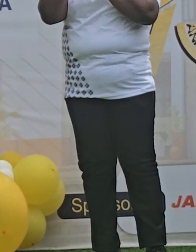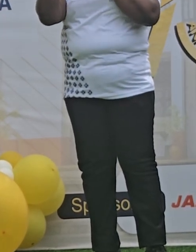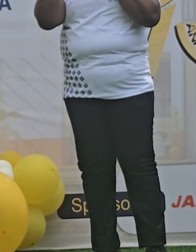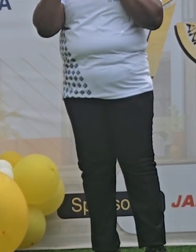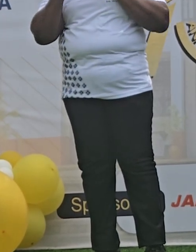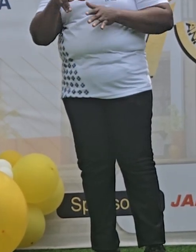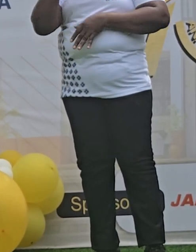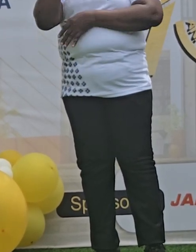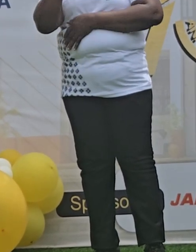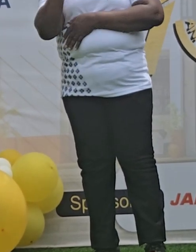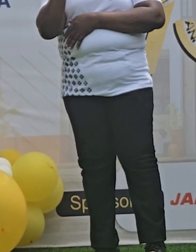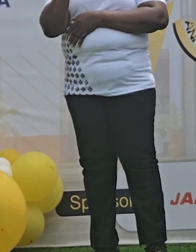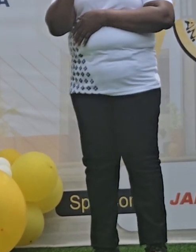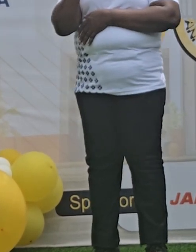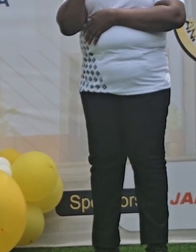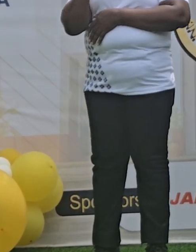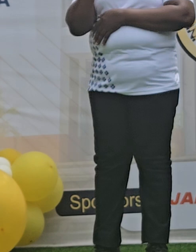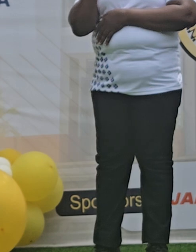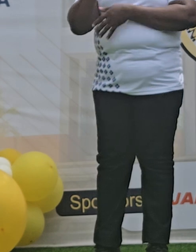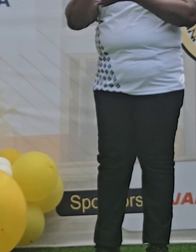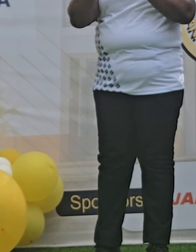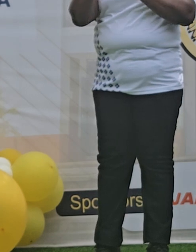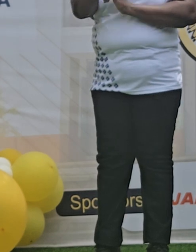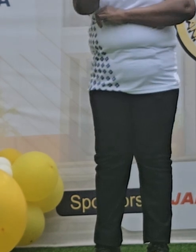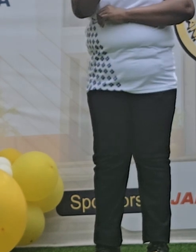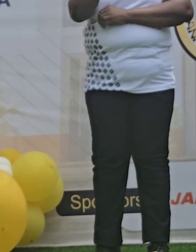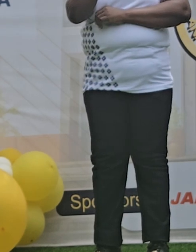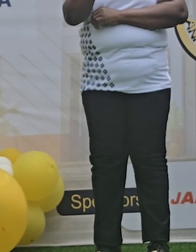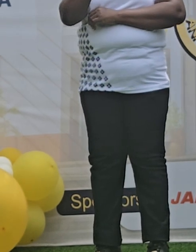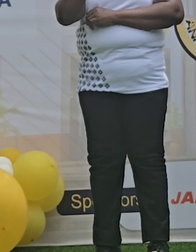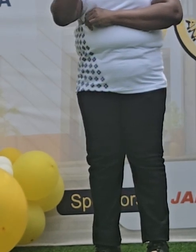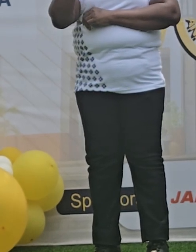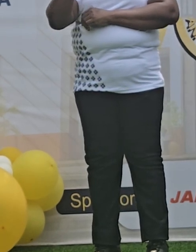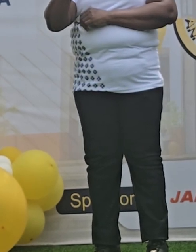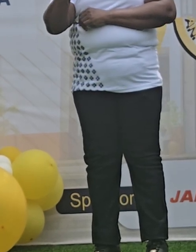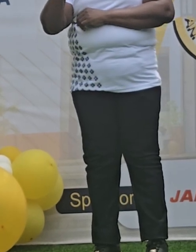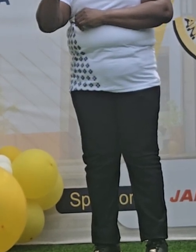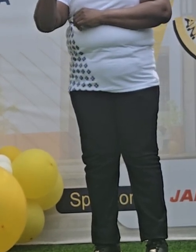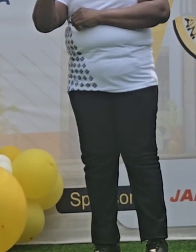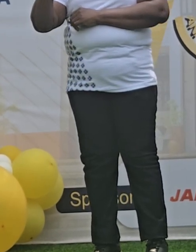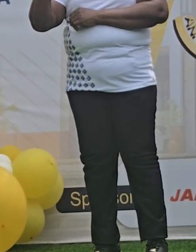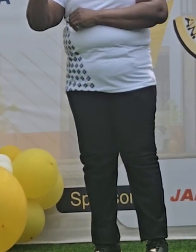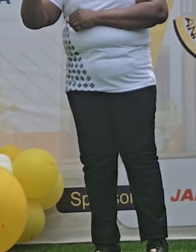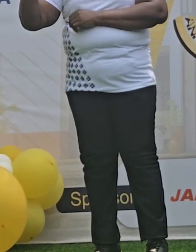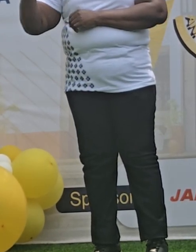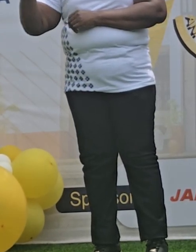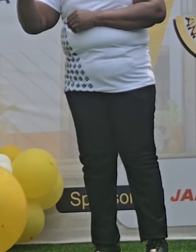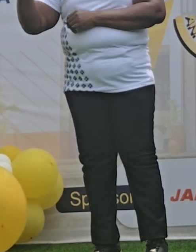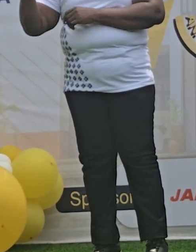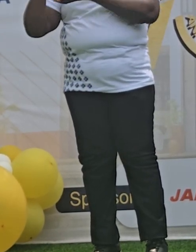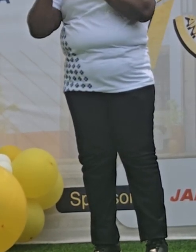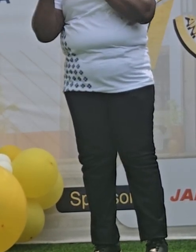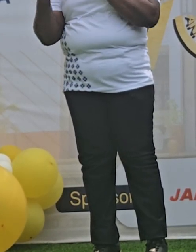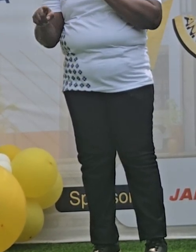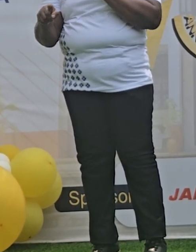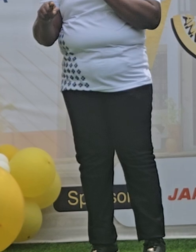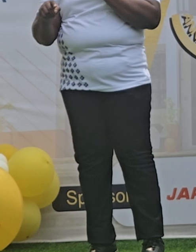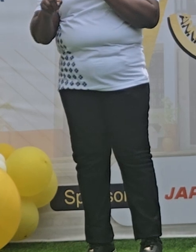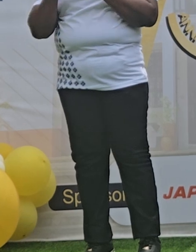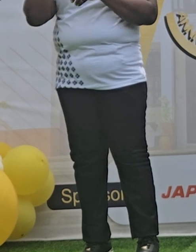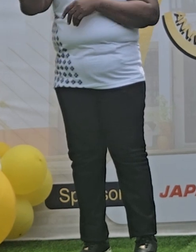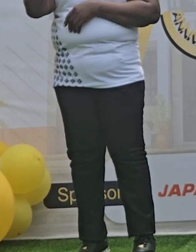Professor Austin Tete being a professor in planning, UST, the University of